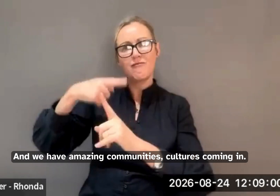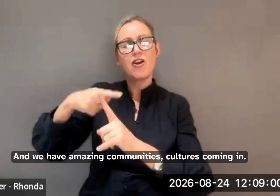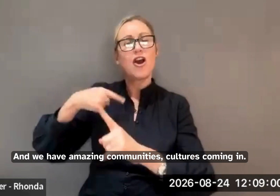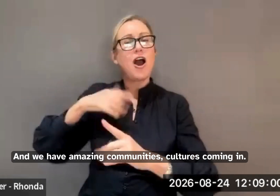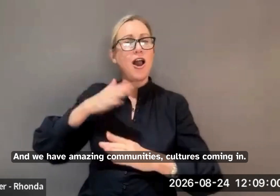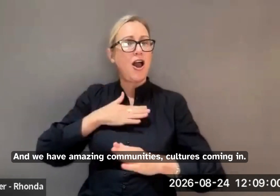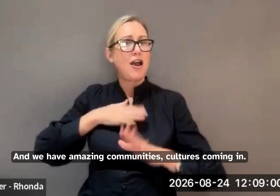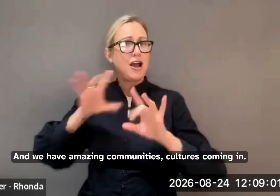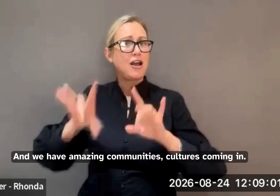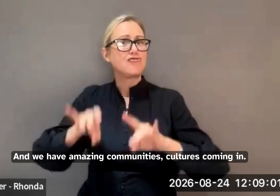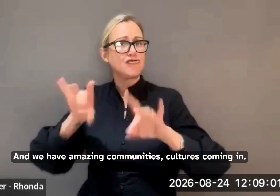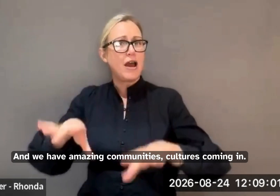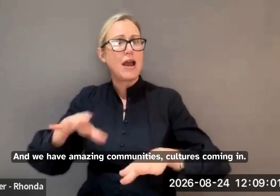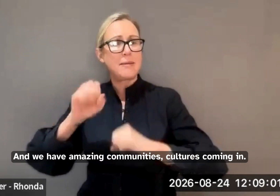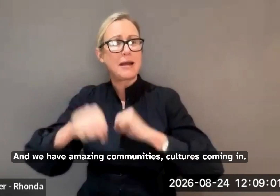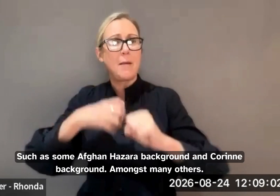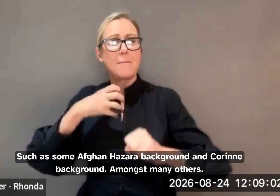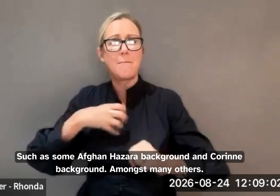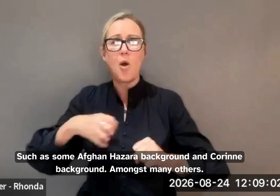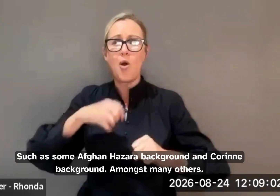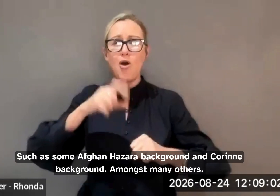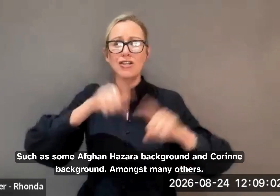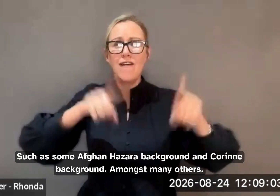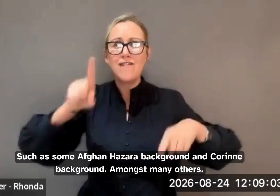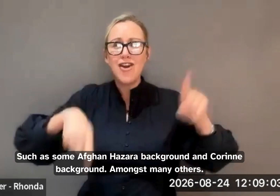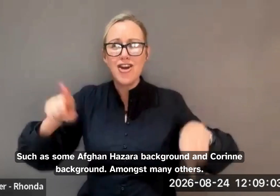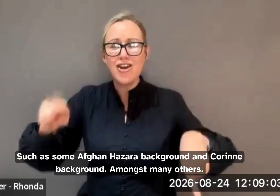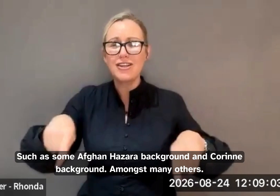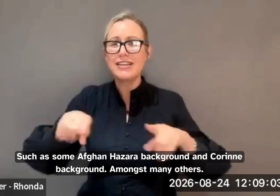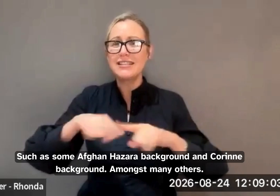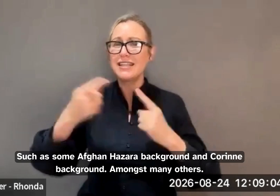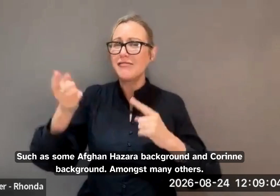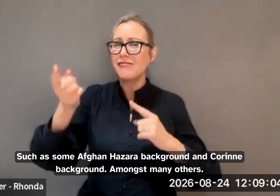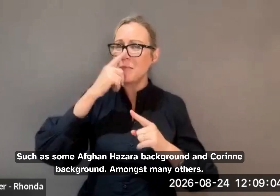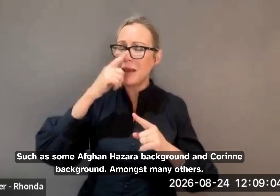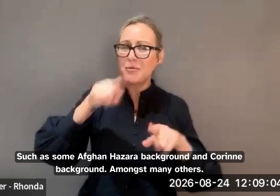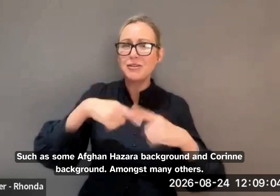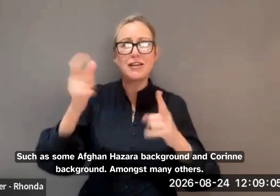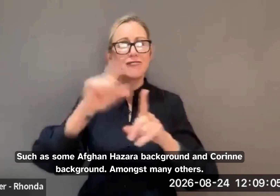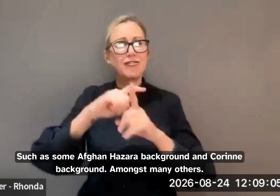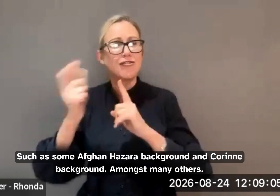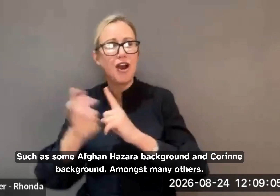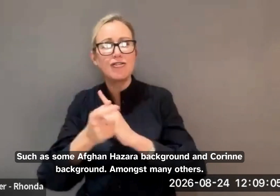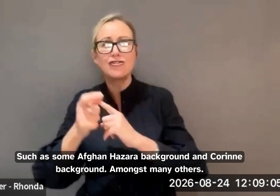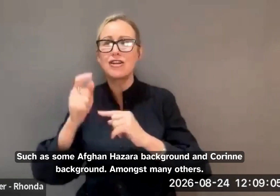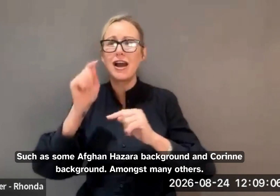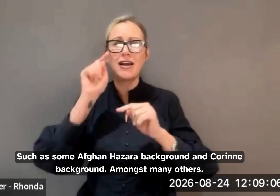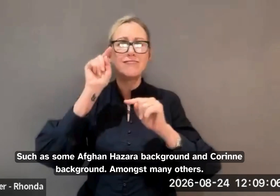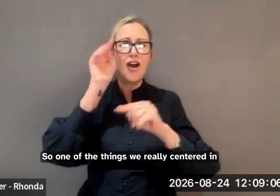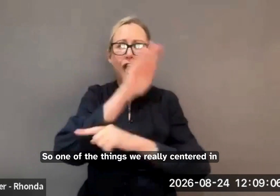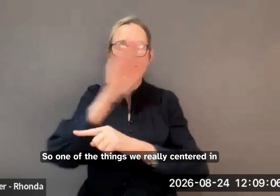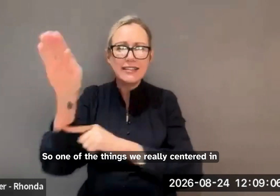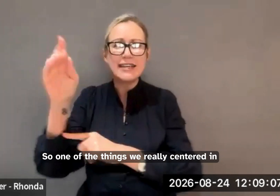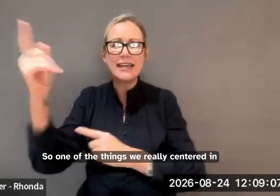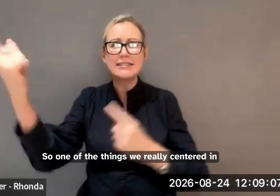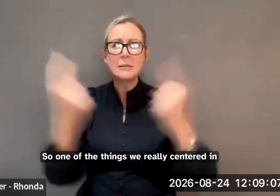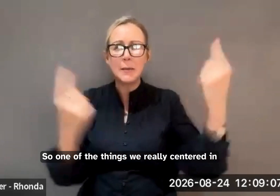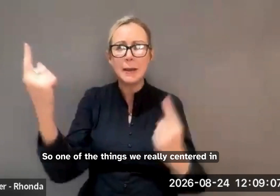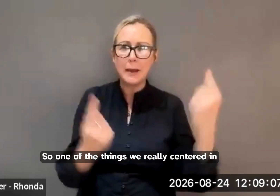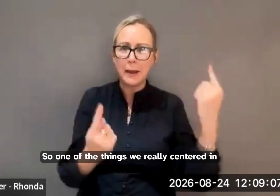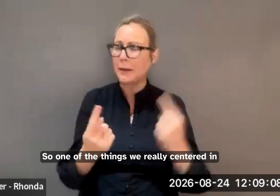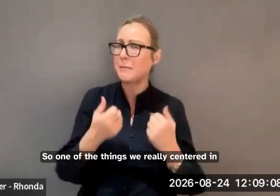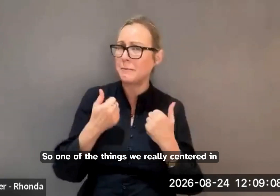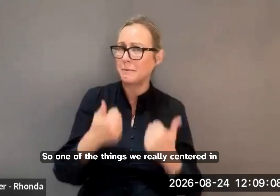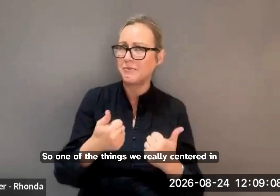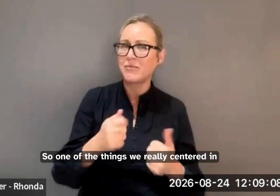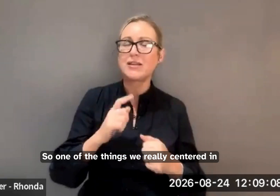amazing communities, cultures coming in, such as some Afghan Hazara background and Karen background, amongst many others. So one of the